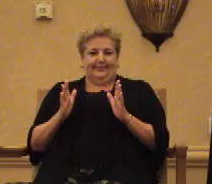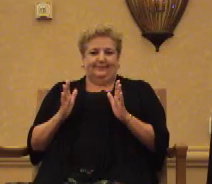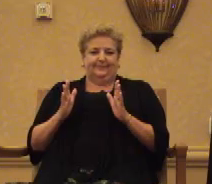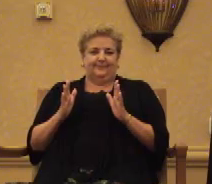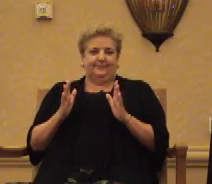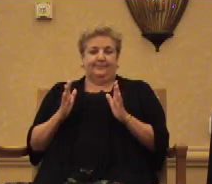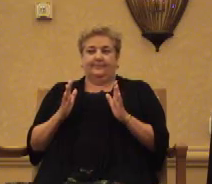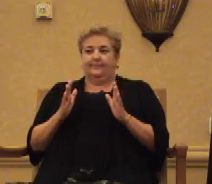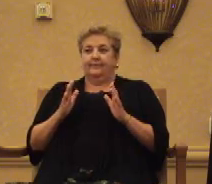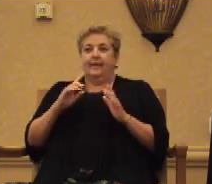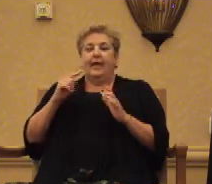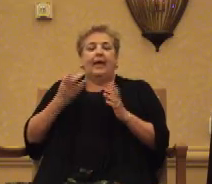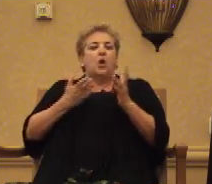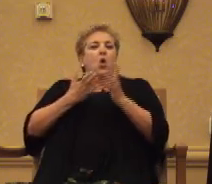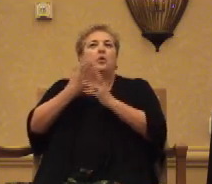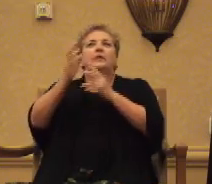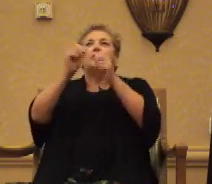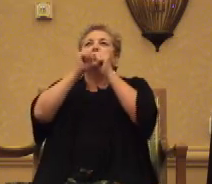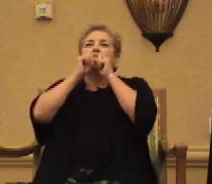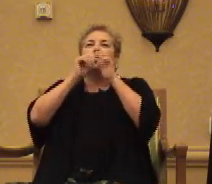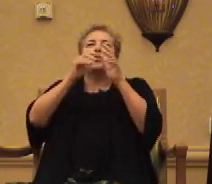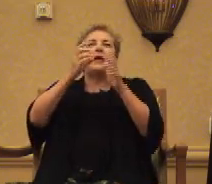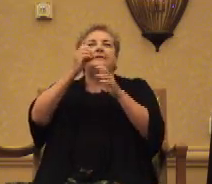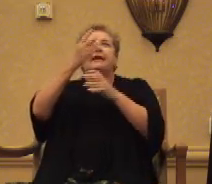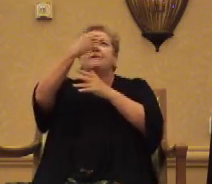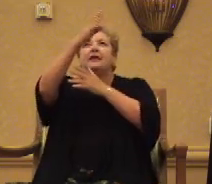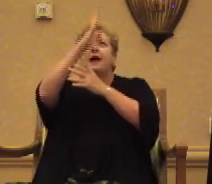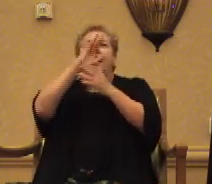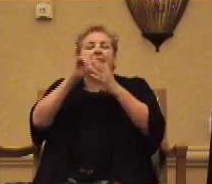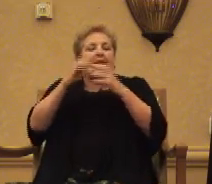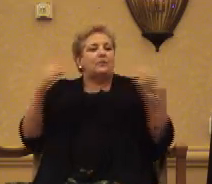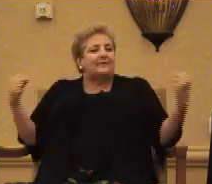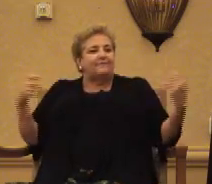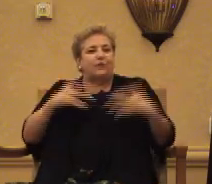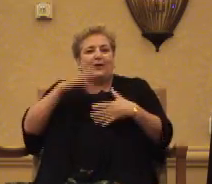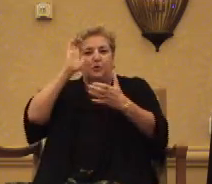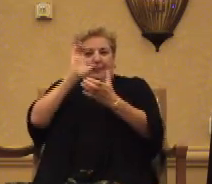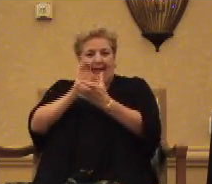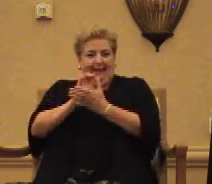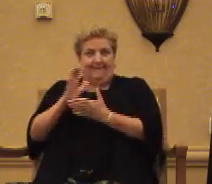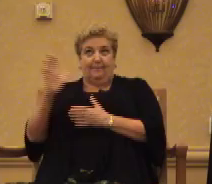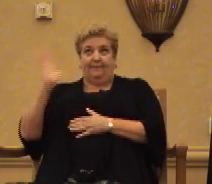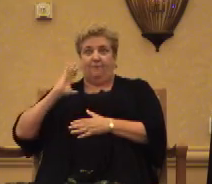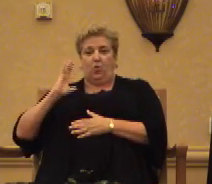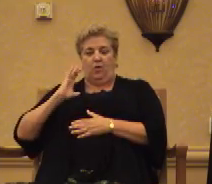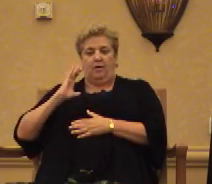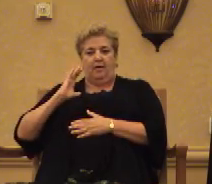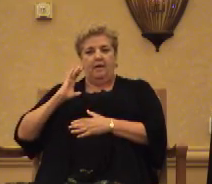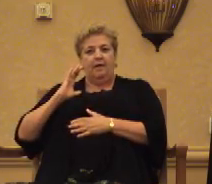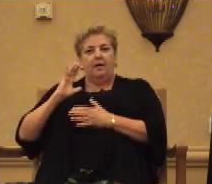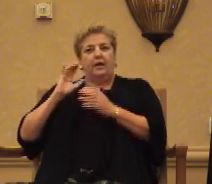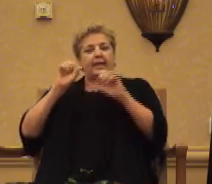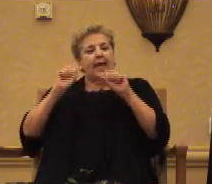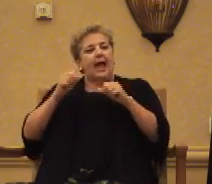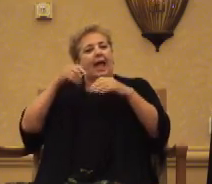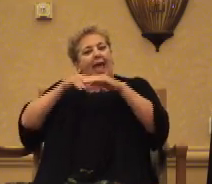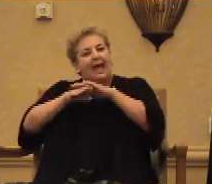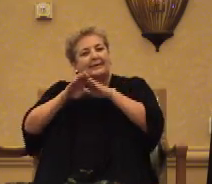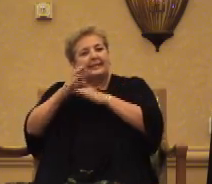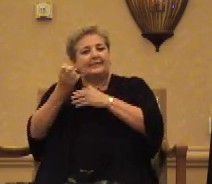And only through the grace of a God that I was afraid to believe in, that I've accessed through the 12 steps of Alcoholics Anonymous, good sponsorship,